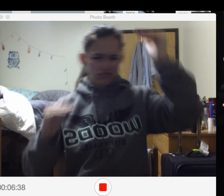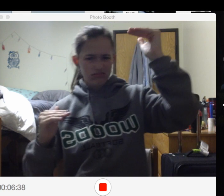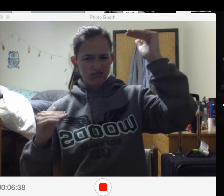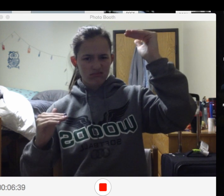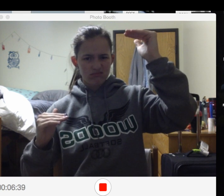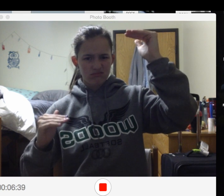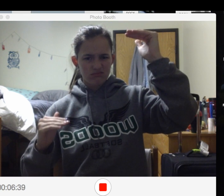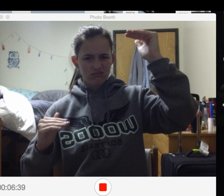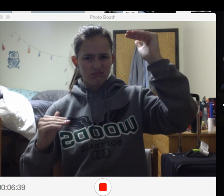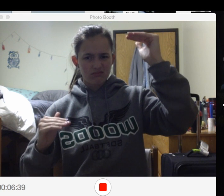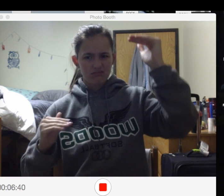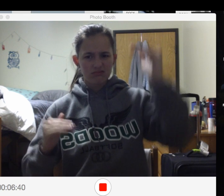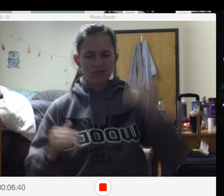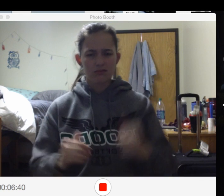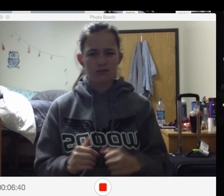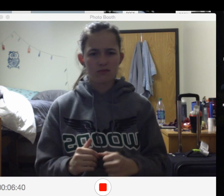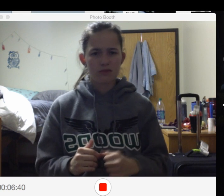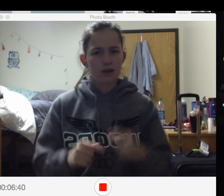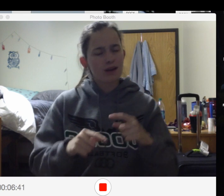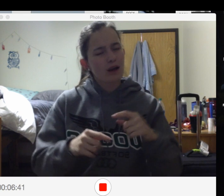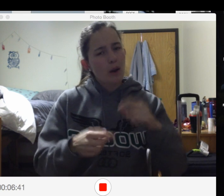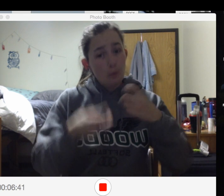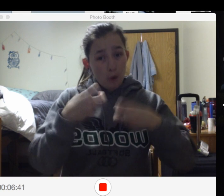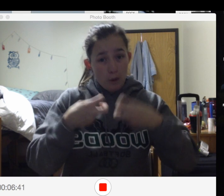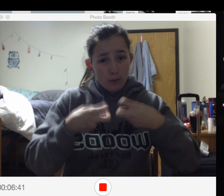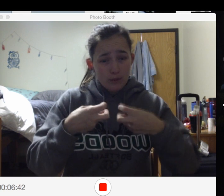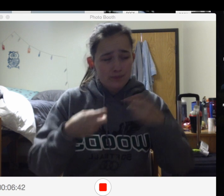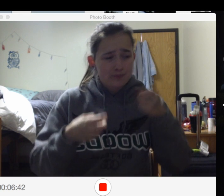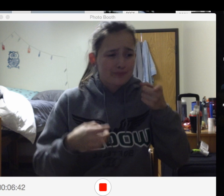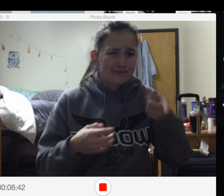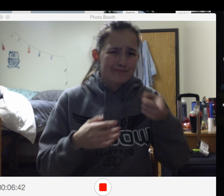of embedded ethics that the editors did.